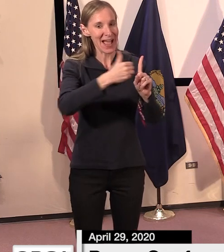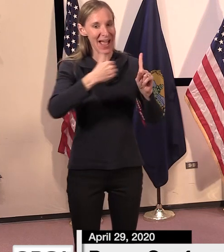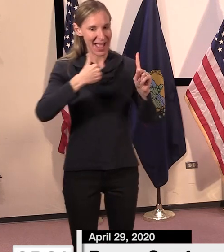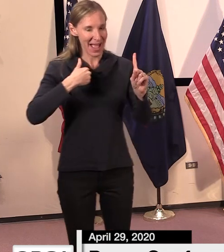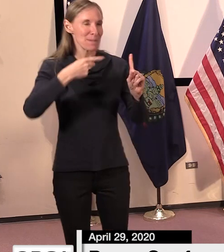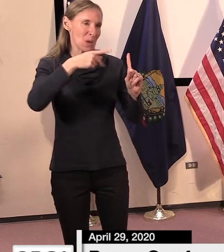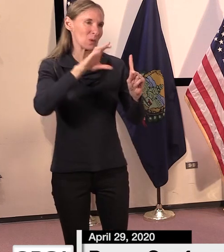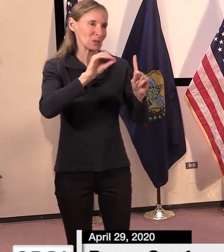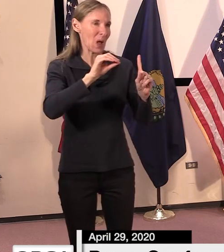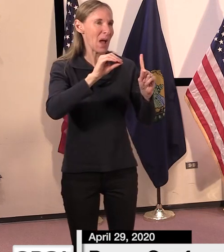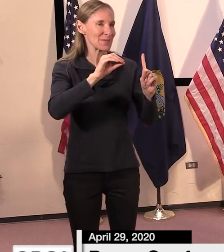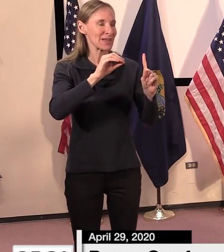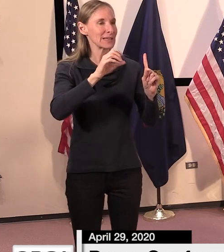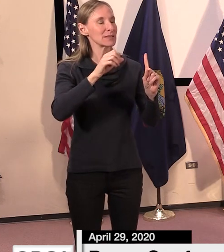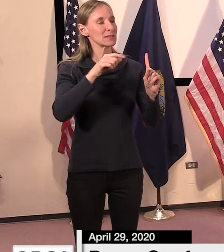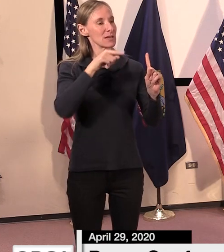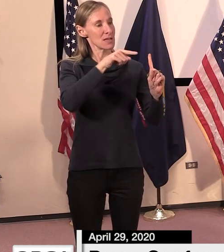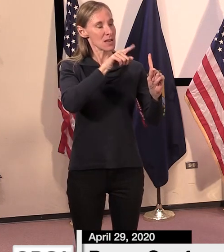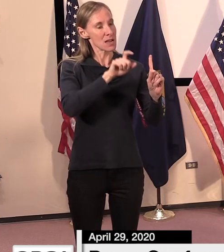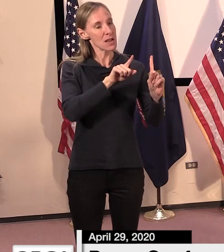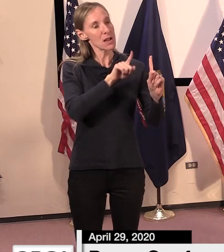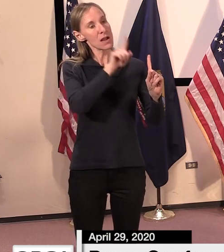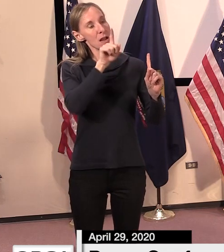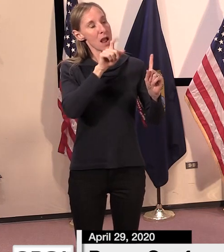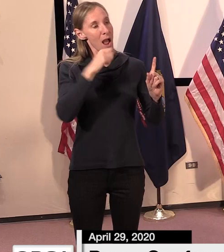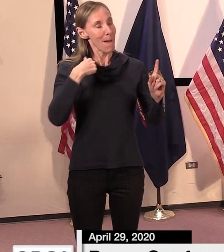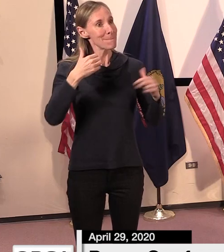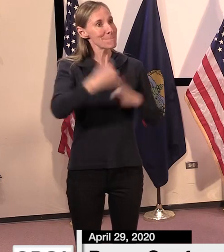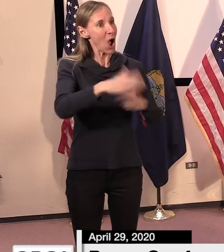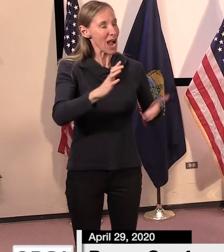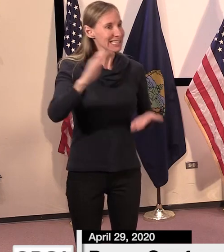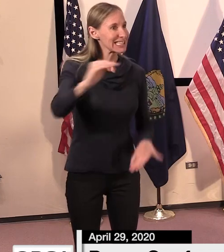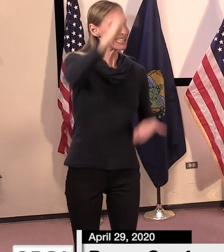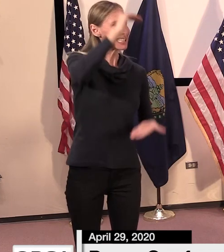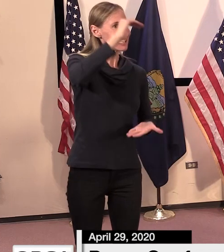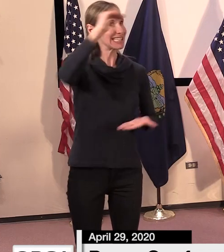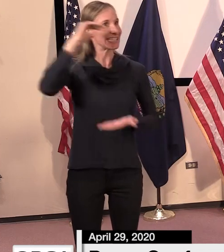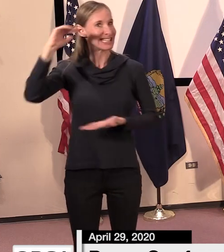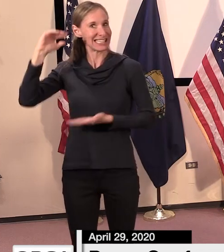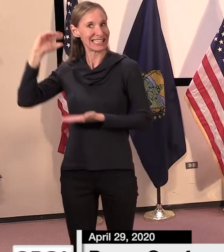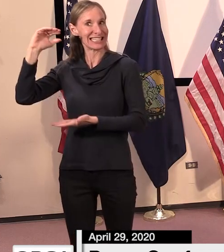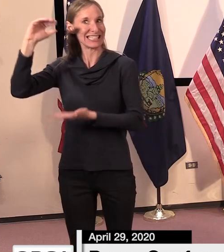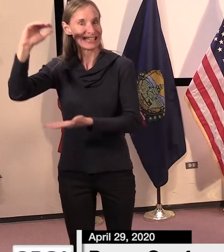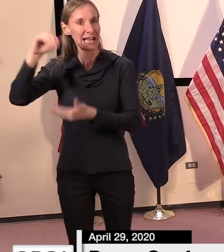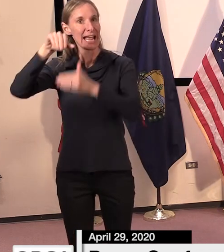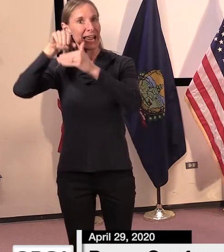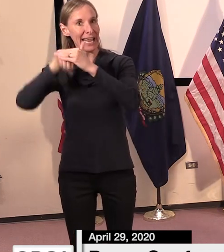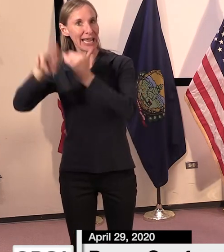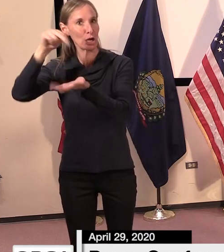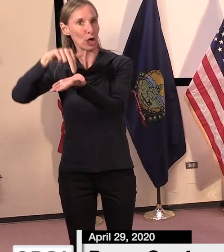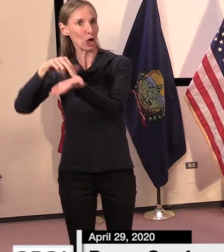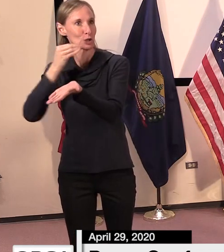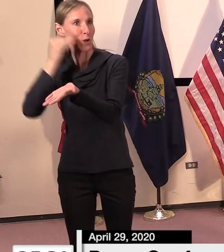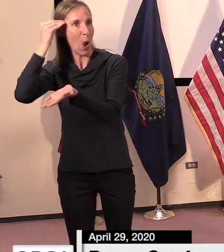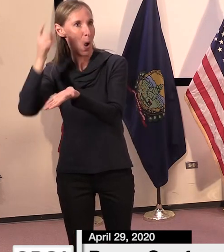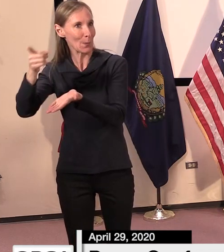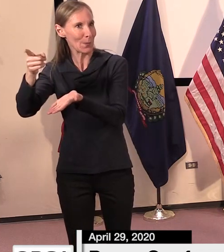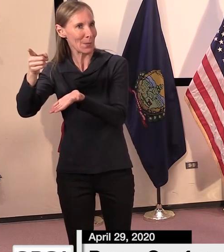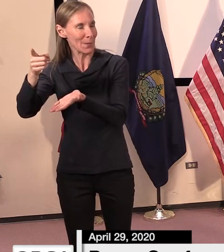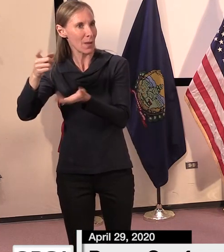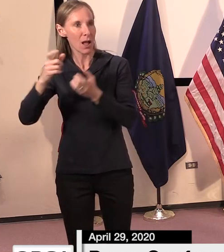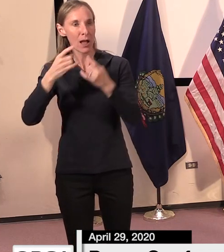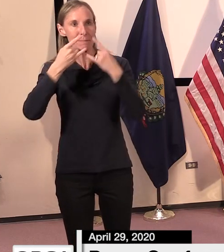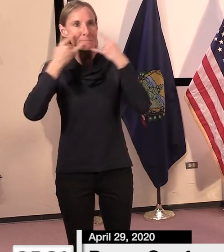to wear masks or other PPE. And I talked with the USPS official who confirmed that, although